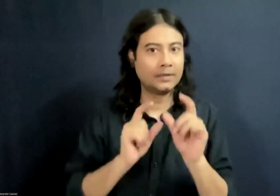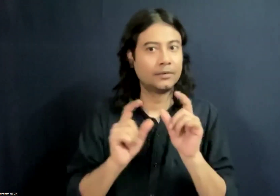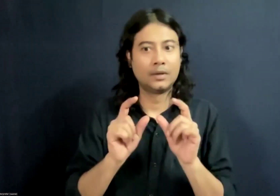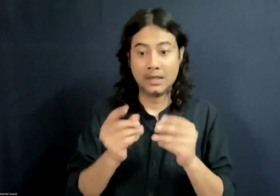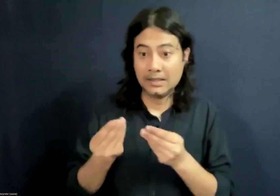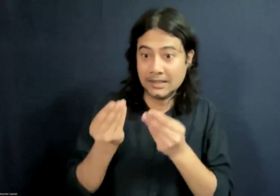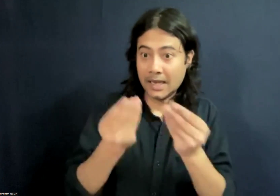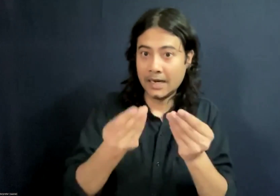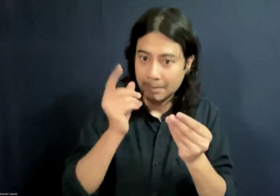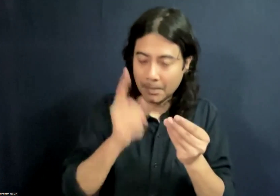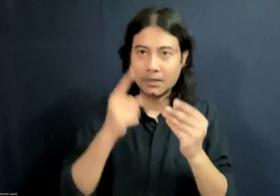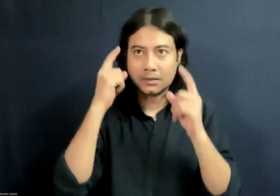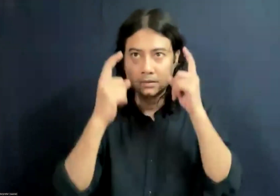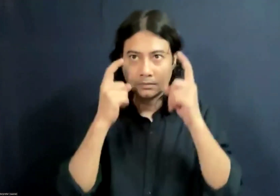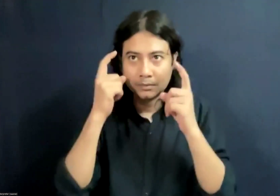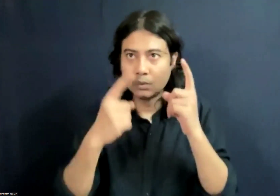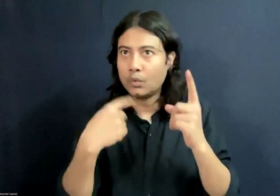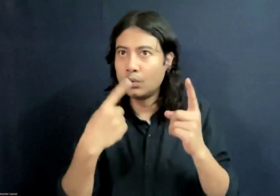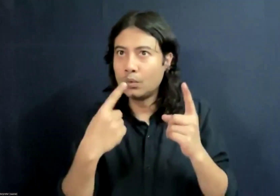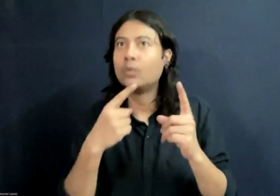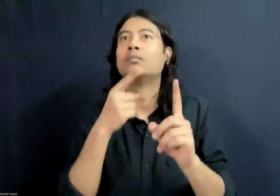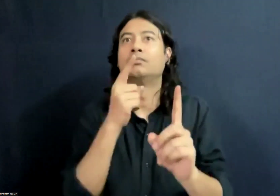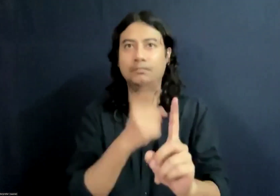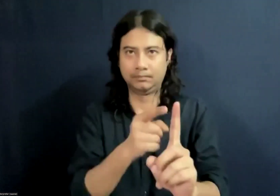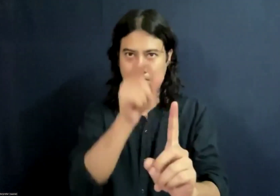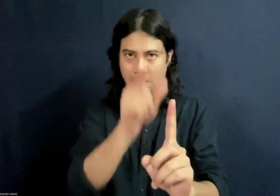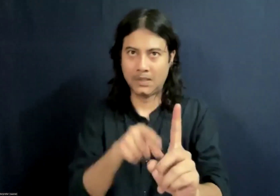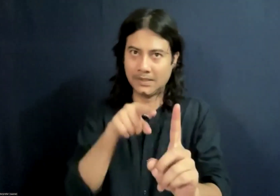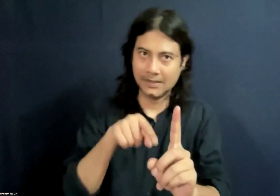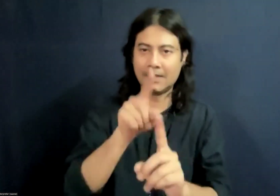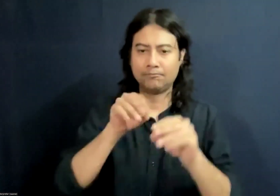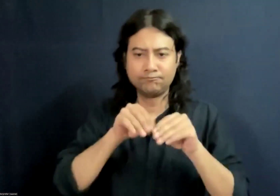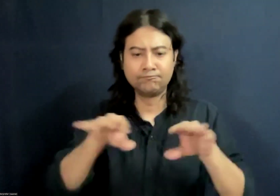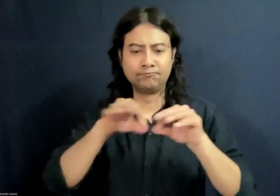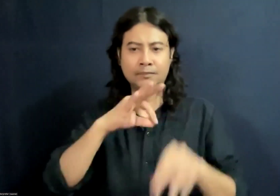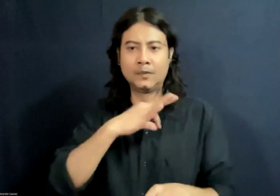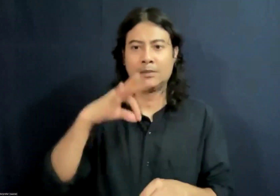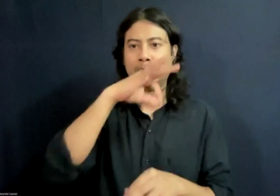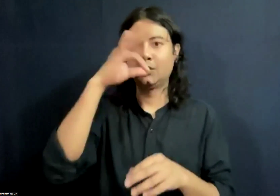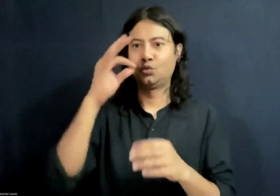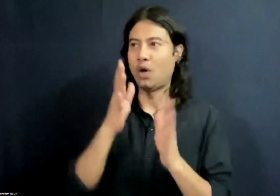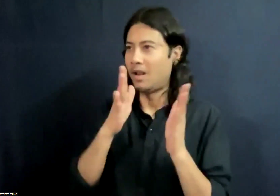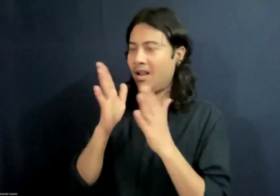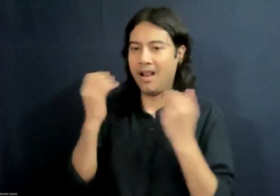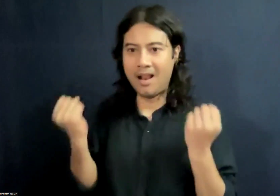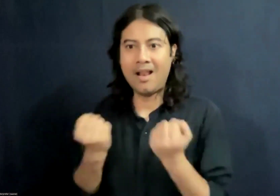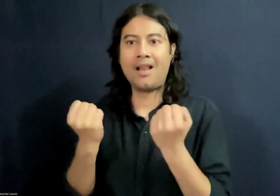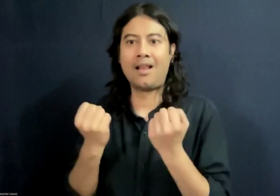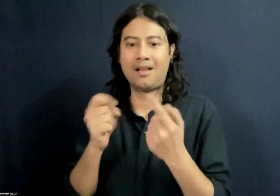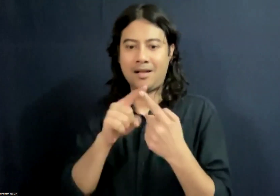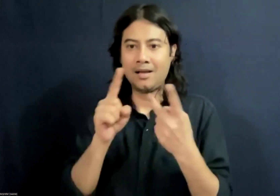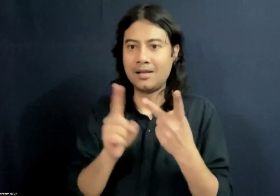the example of a brahmana, charity given to a, you know, if you don't respect a person, if you insult a